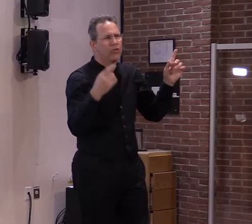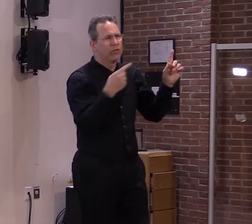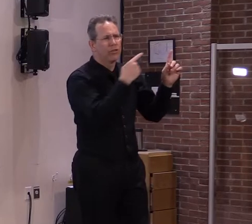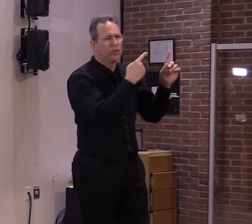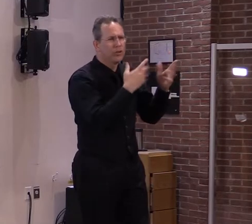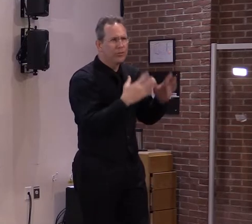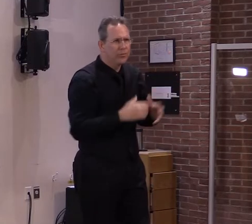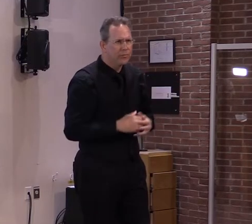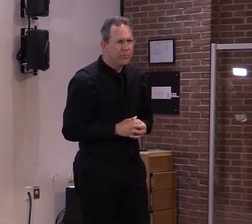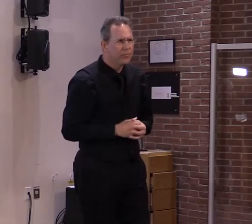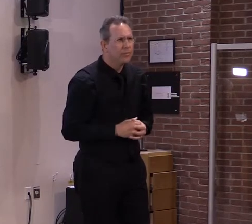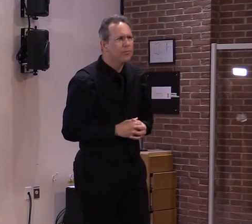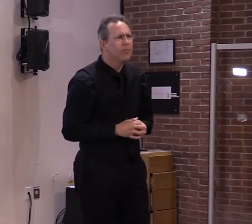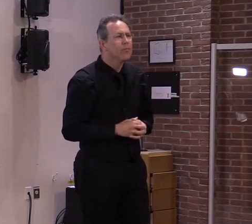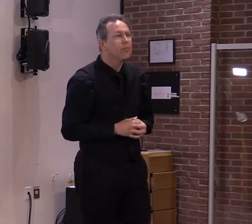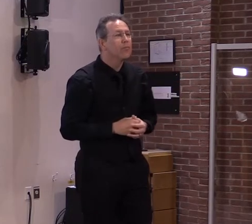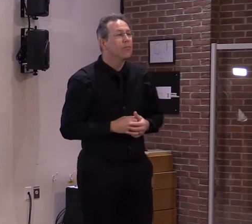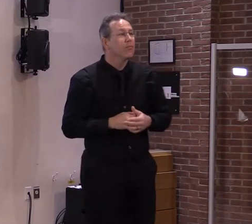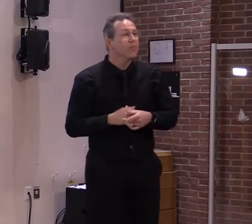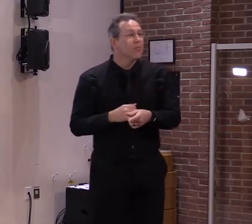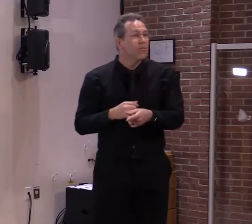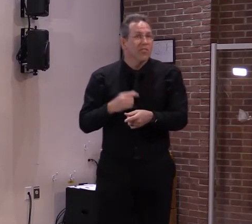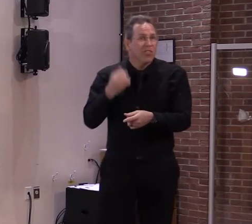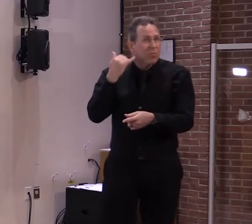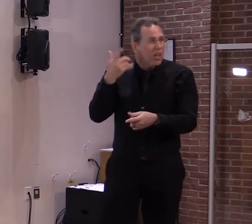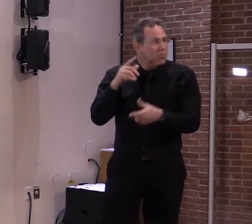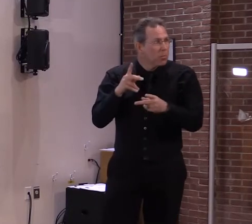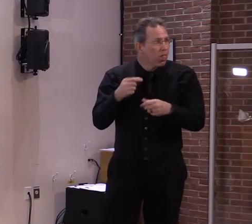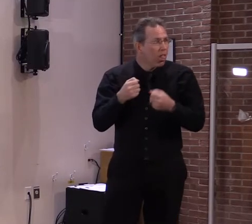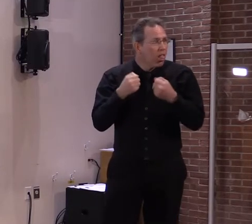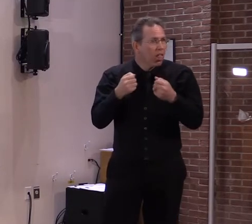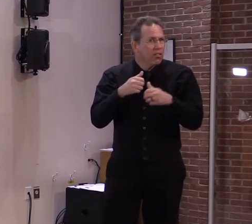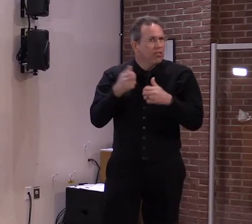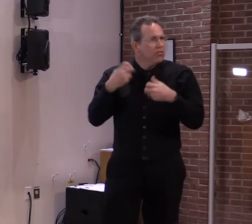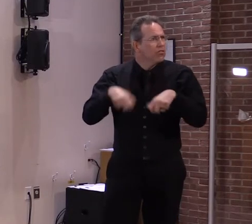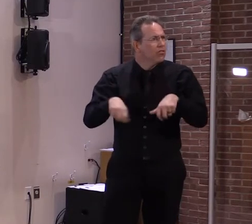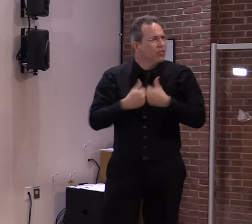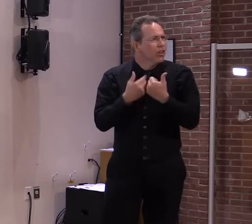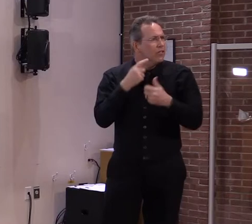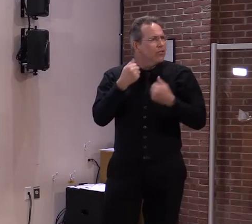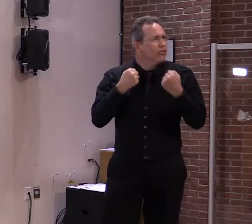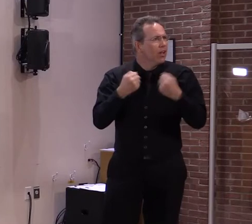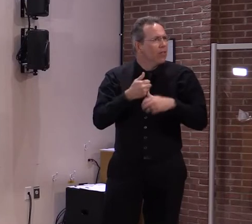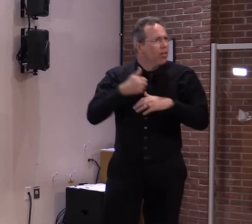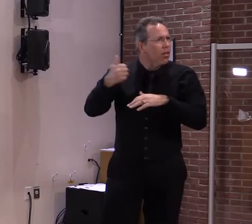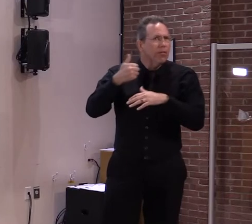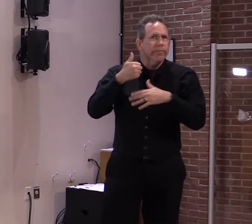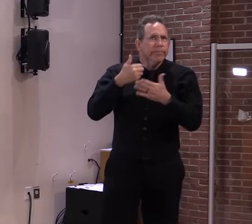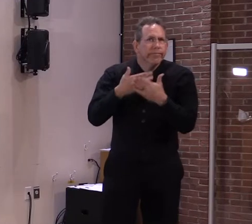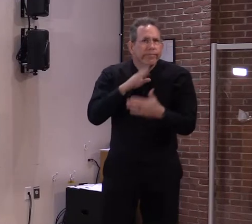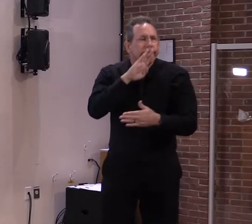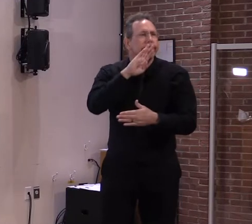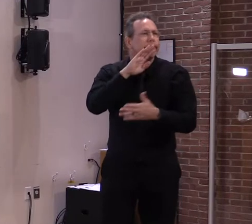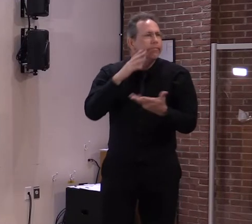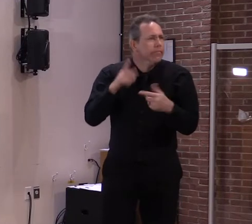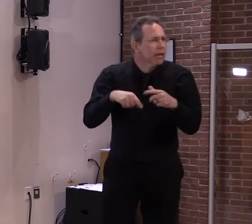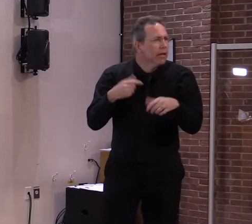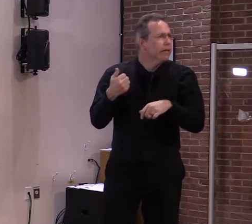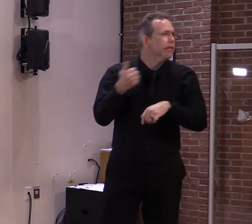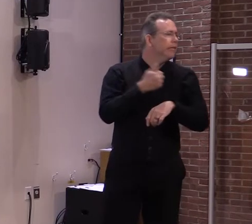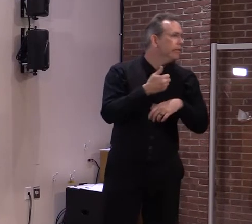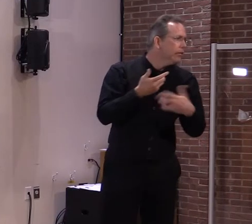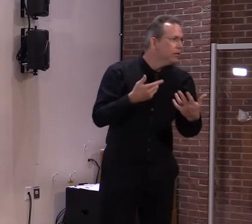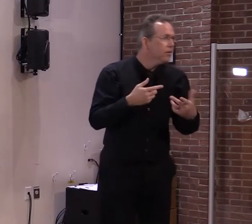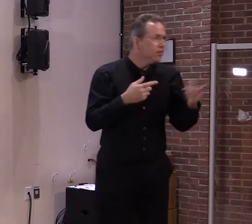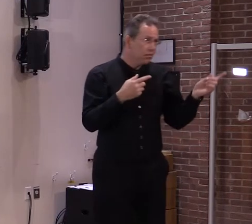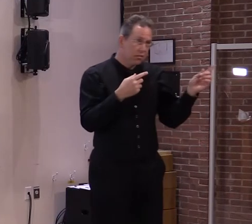you can imagine, transportation is kind of tough in that area. Is the hospital going to be following the same eligibility guidelines,